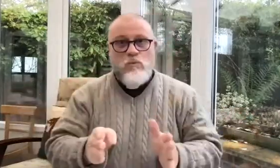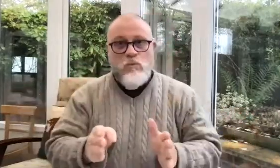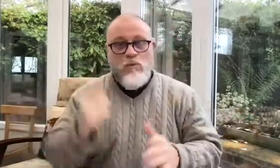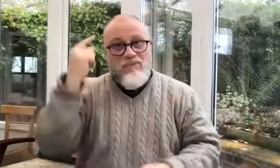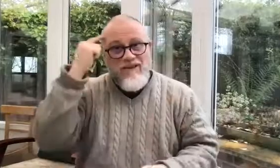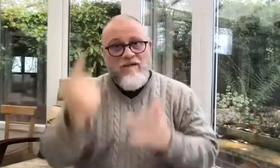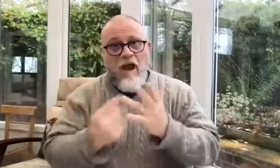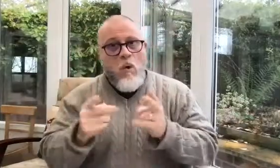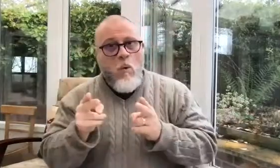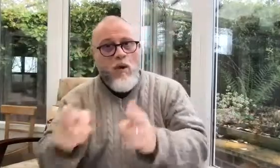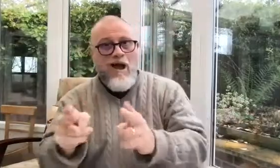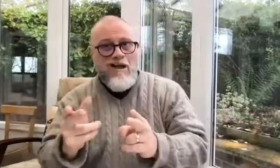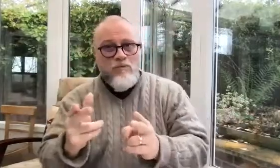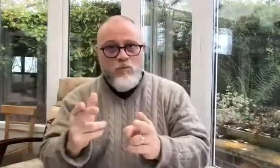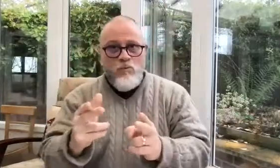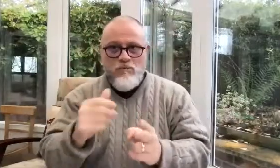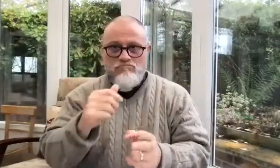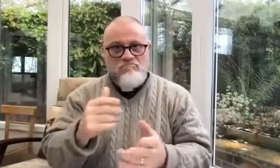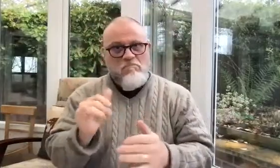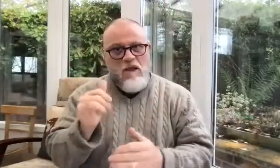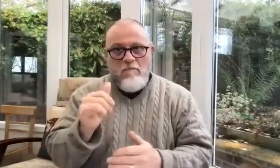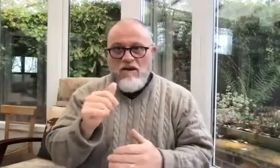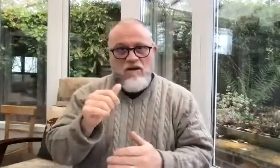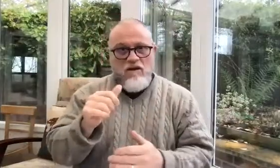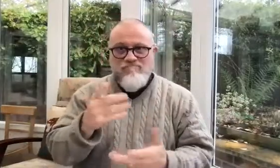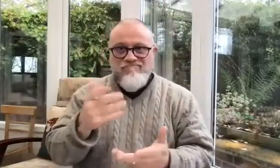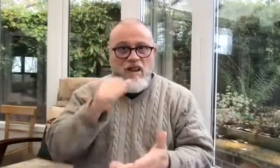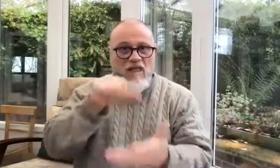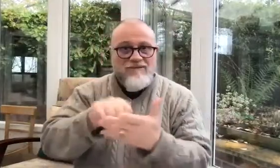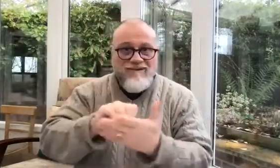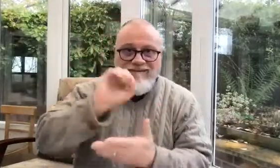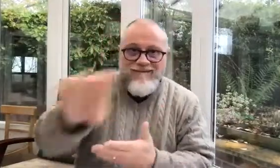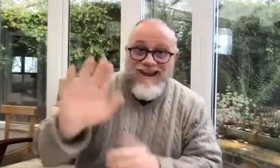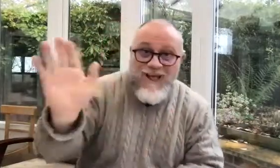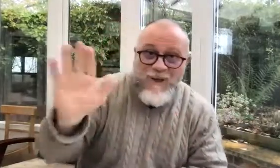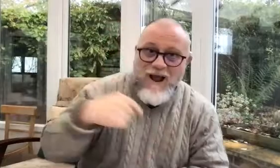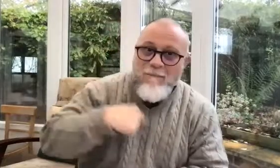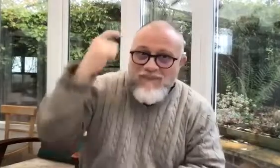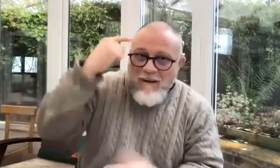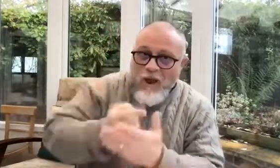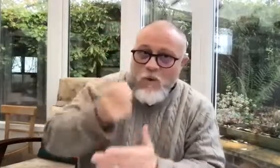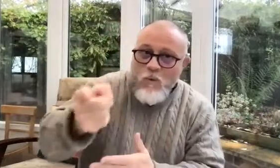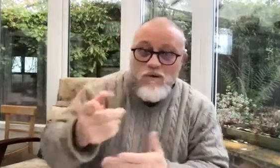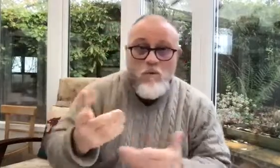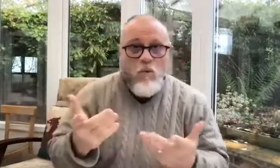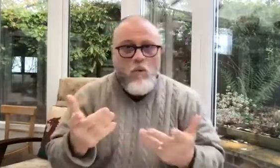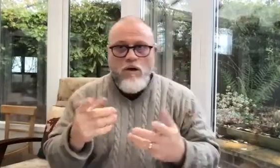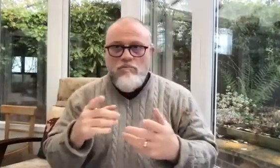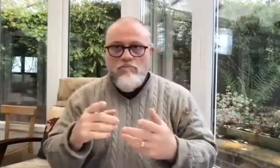communicate? So I have to think of another way. So maybe by letter, saying, hello,